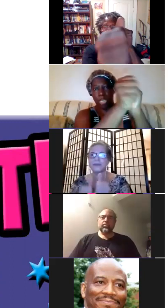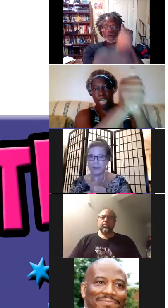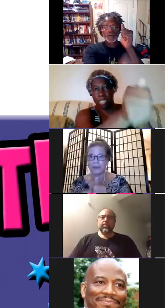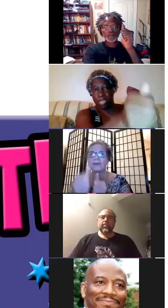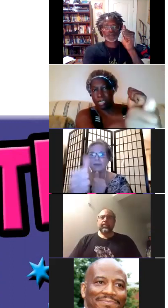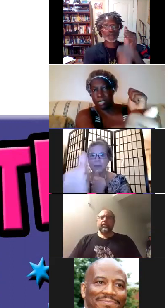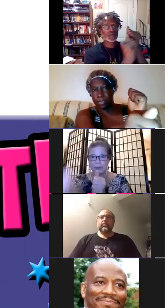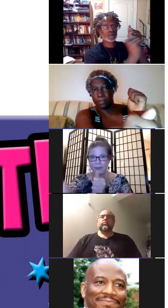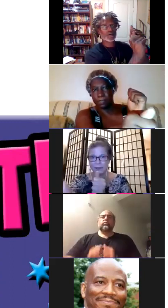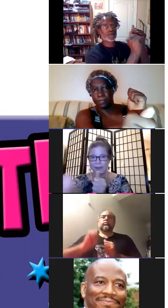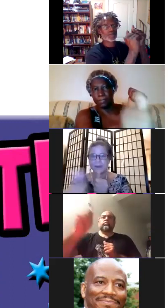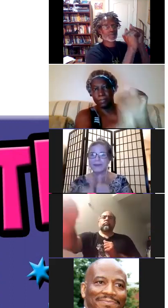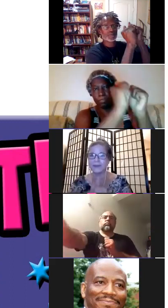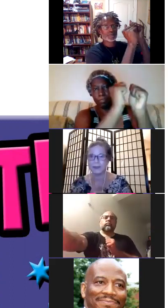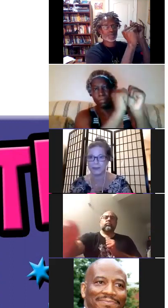Far.